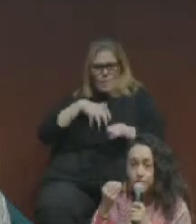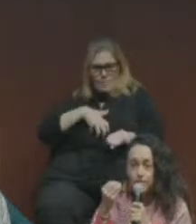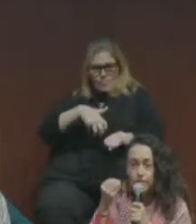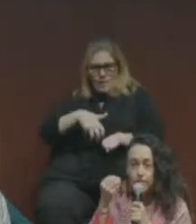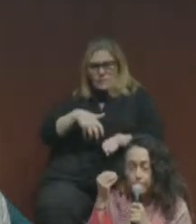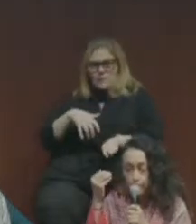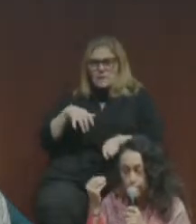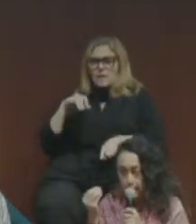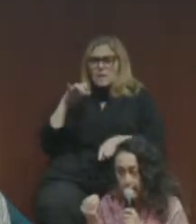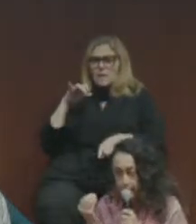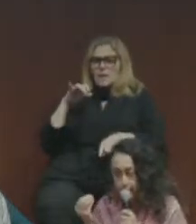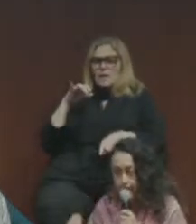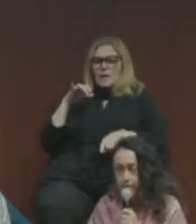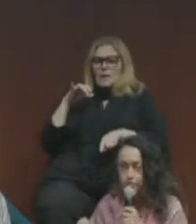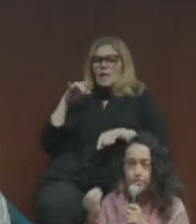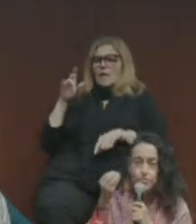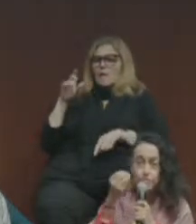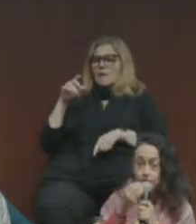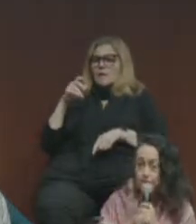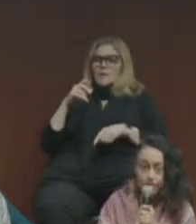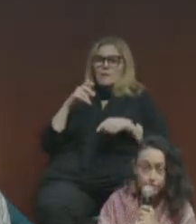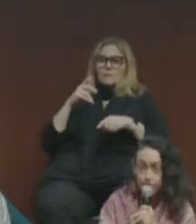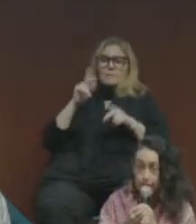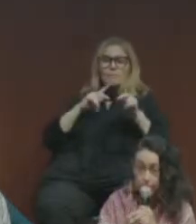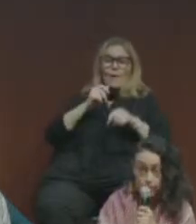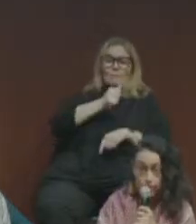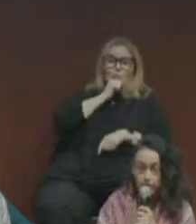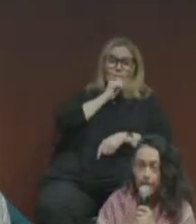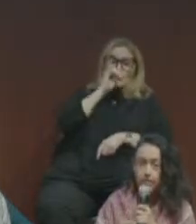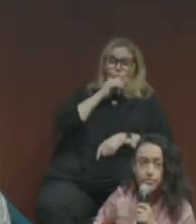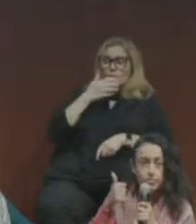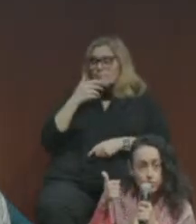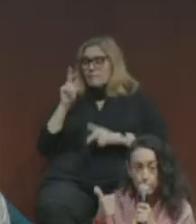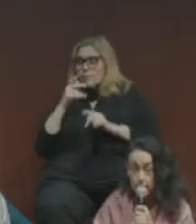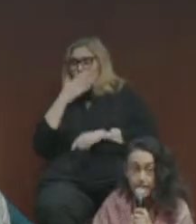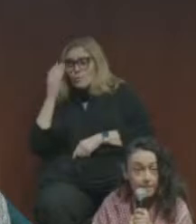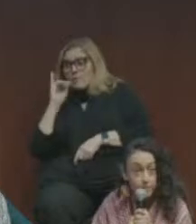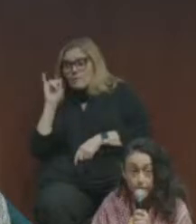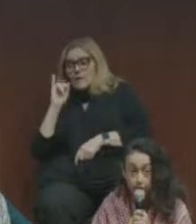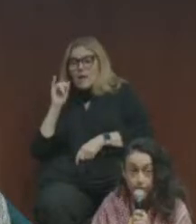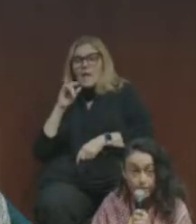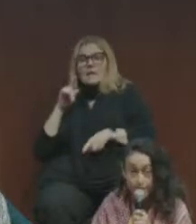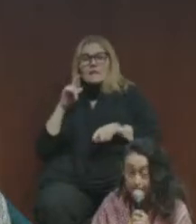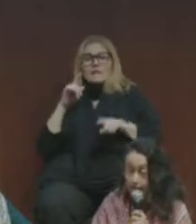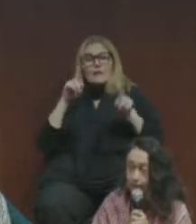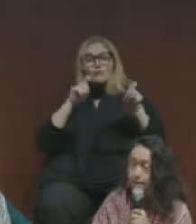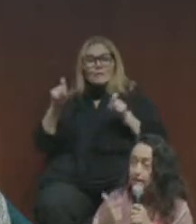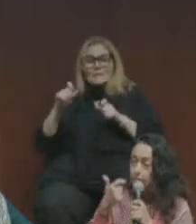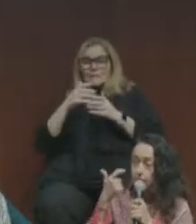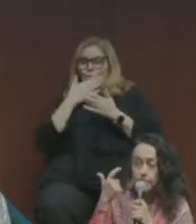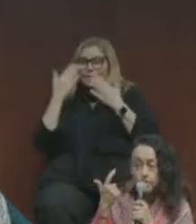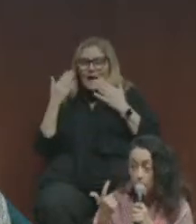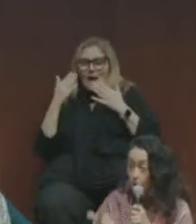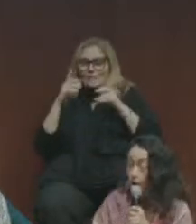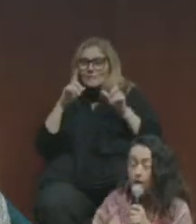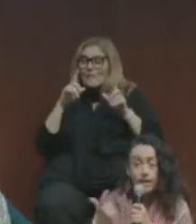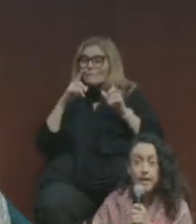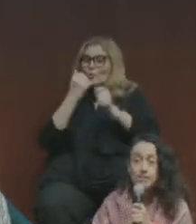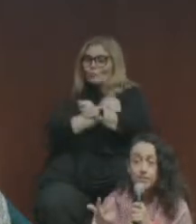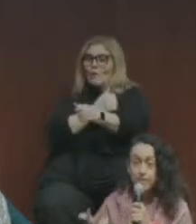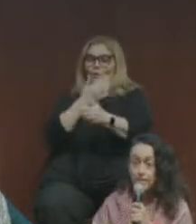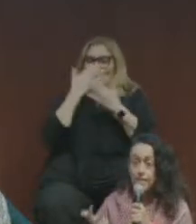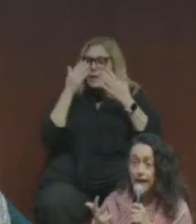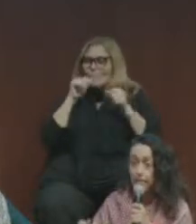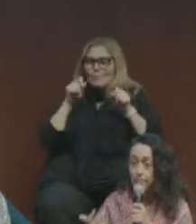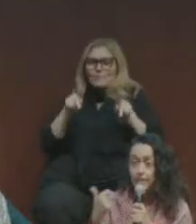if those that have private insurance versus those that don't, there's drug testing without your consent, there's all